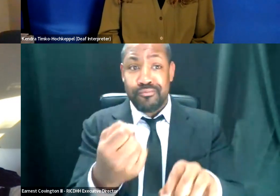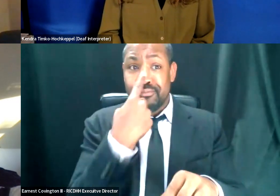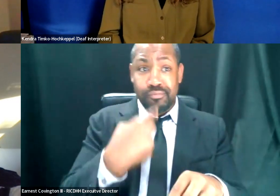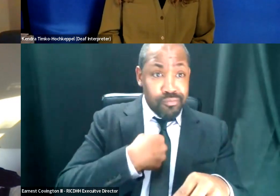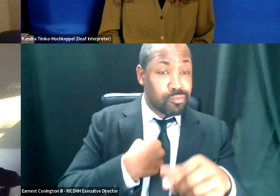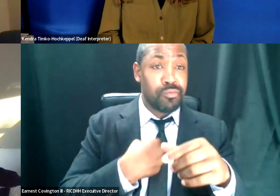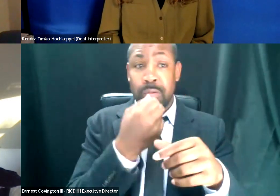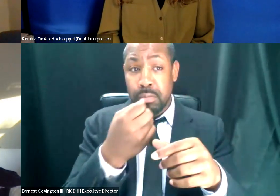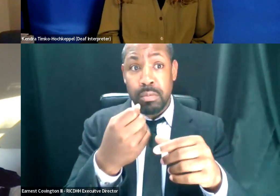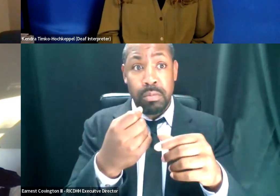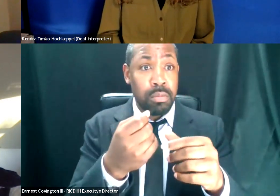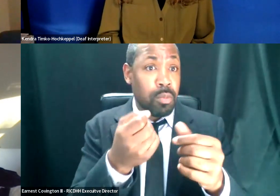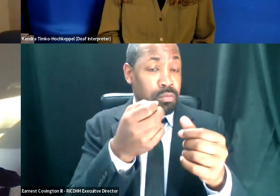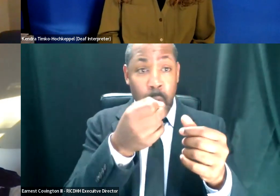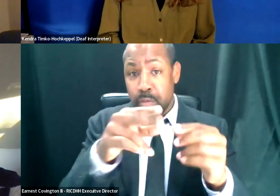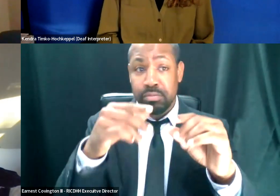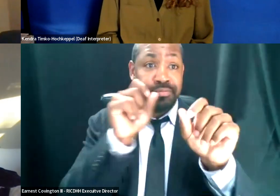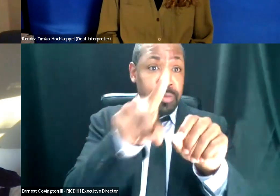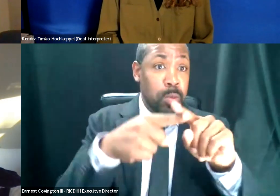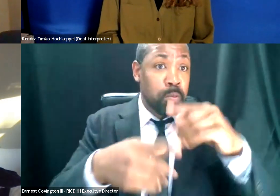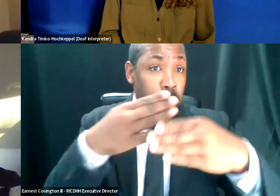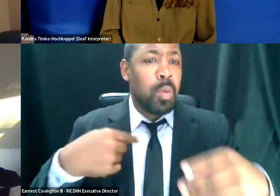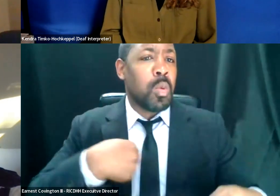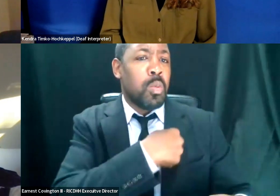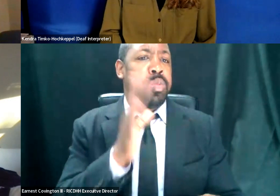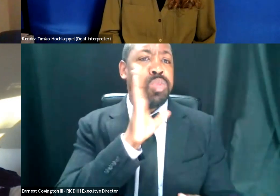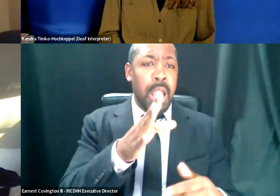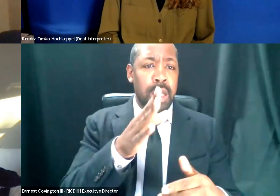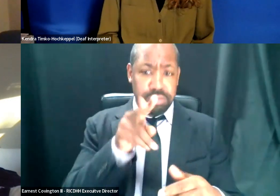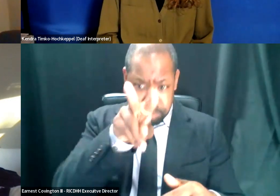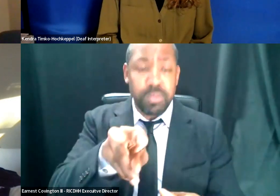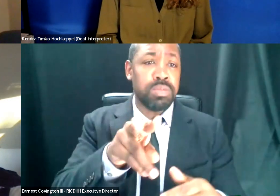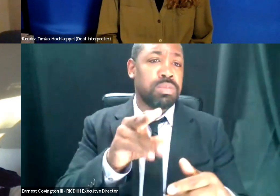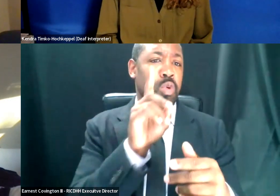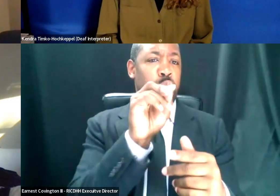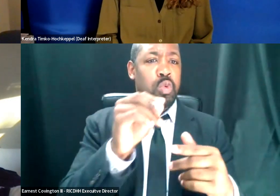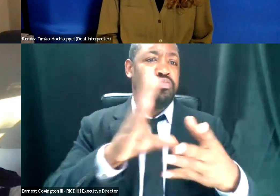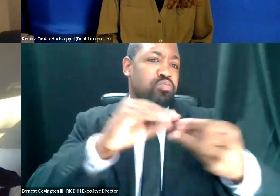Caroline. If it comes to me or Bethany,